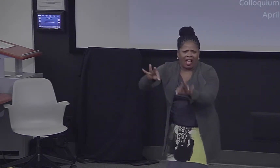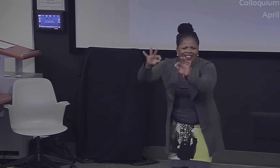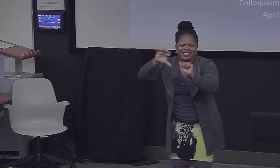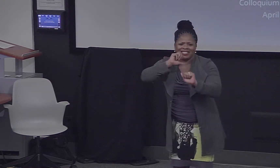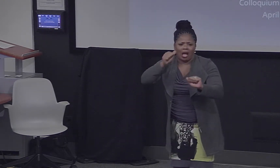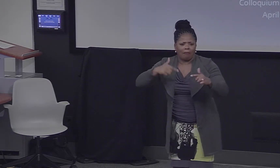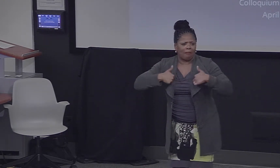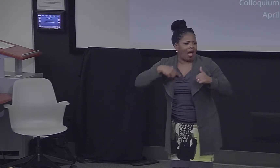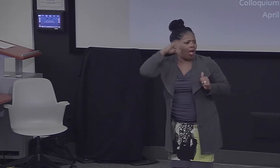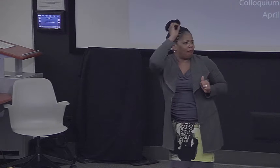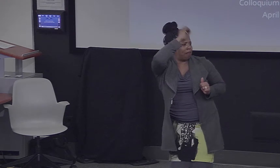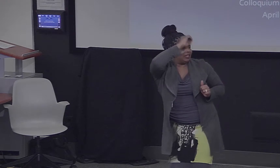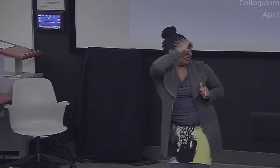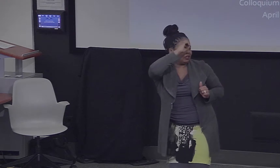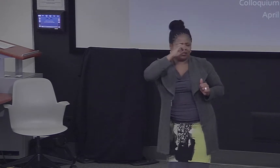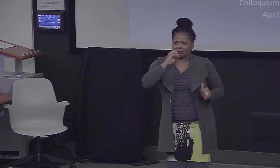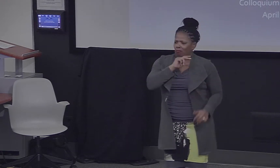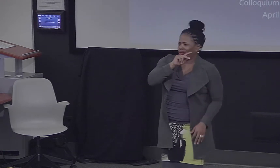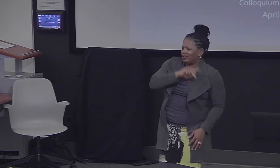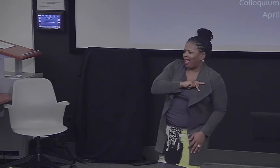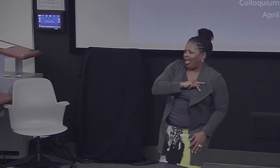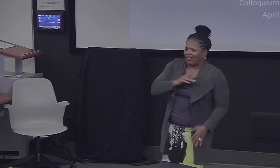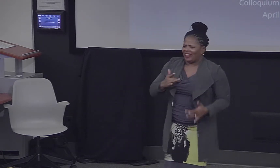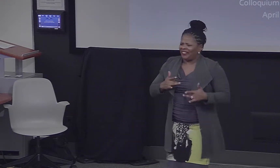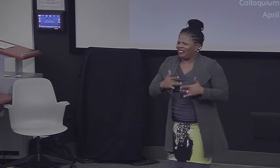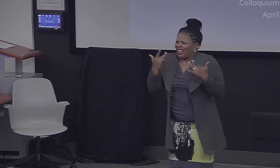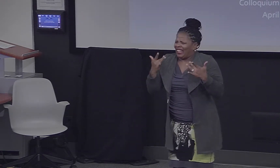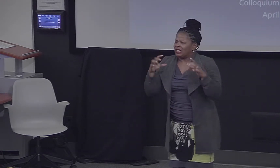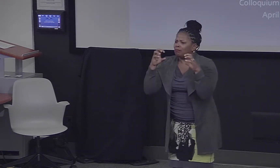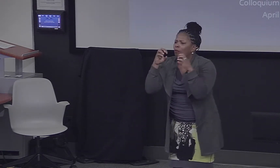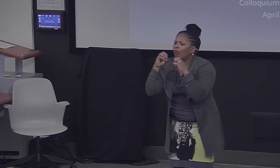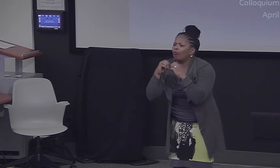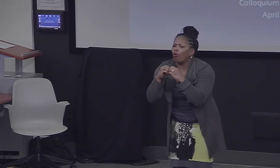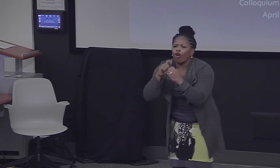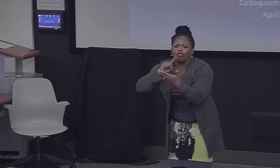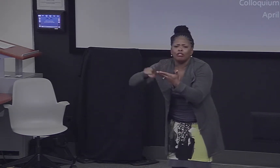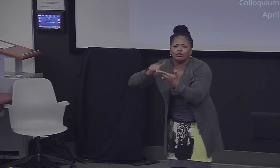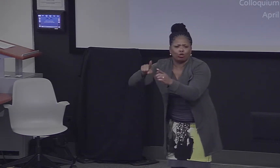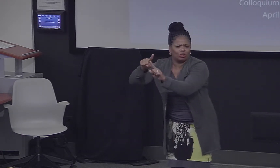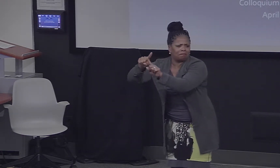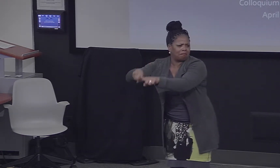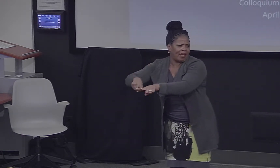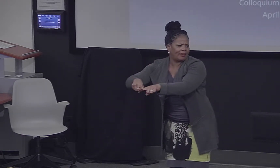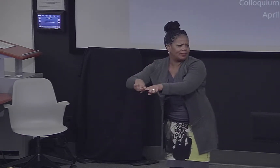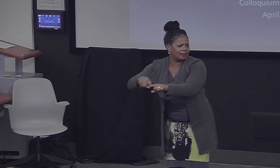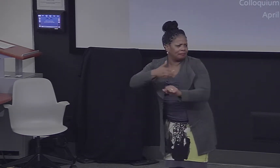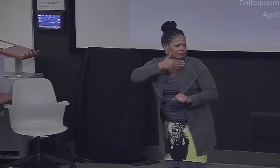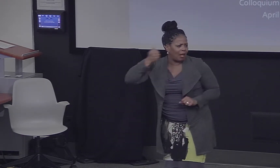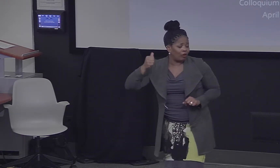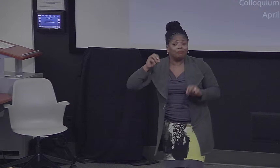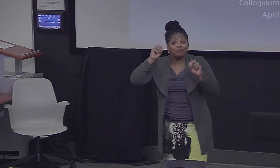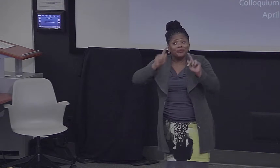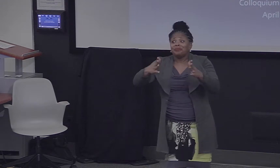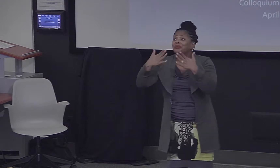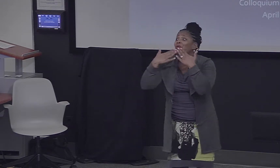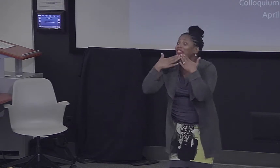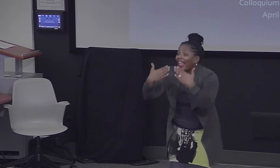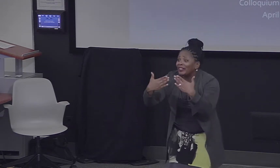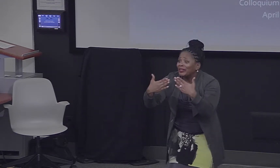wanted to have an approach. I didn't want just my personality and my opinions in this. I wanted to do a research explanation into